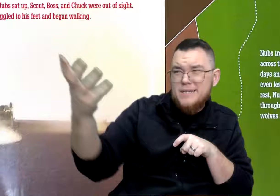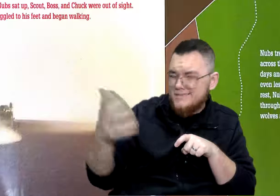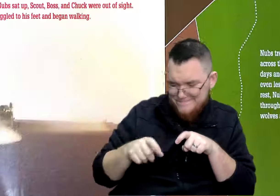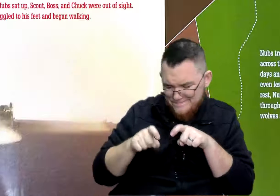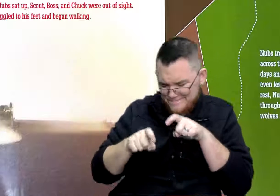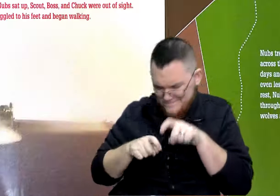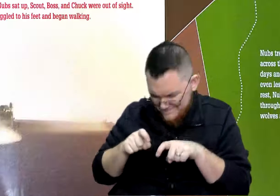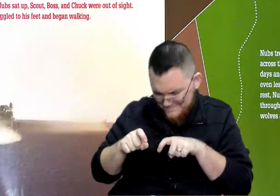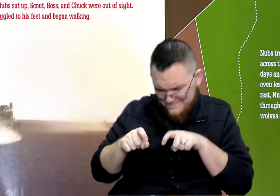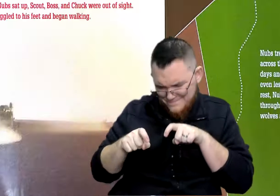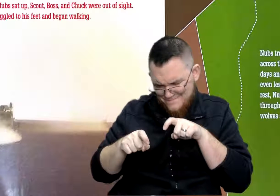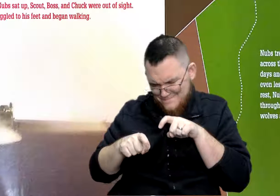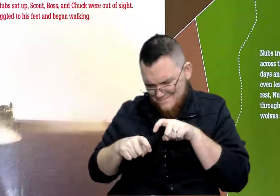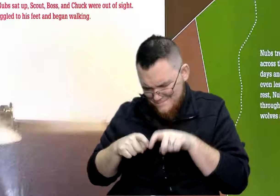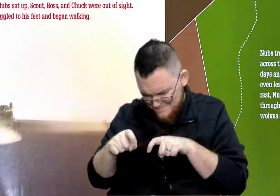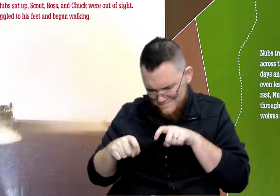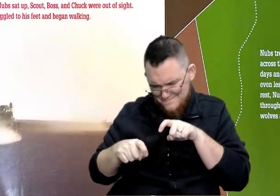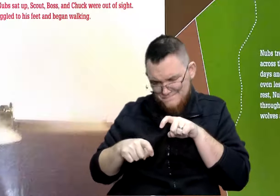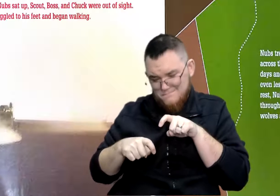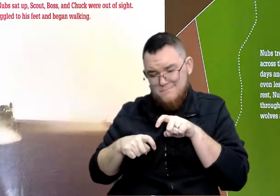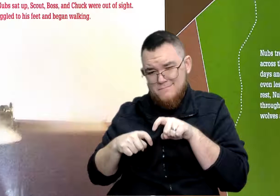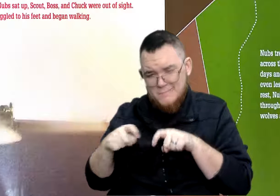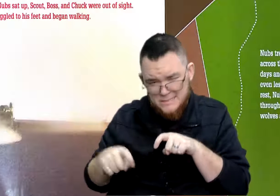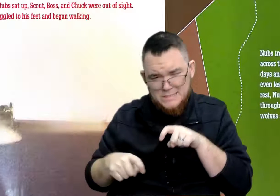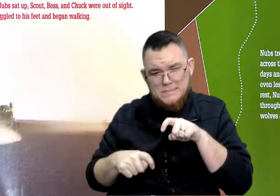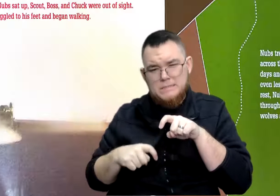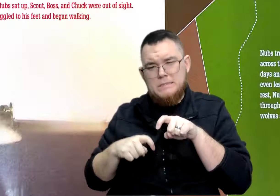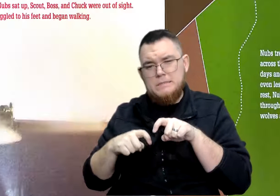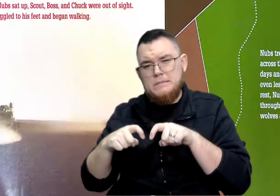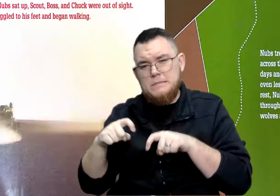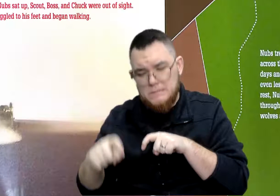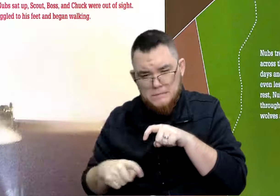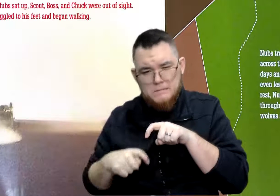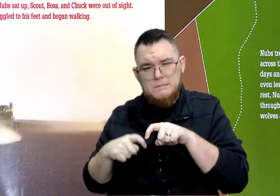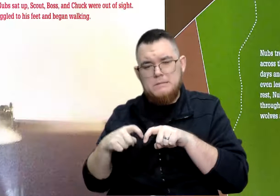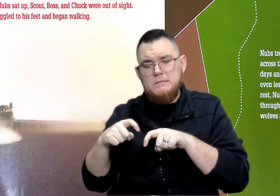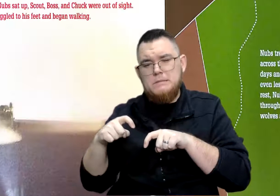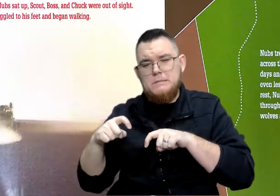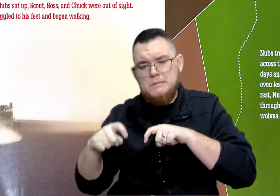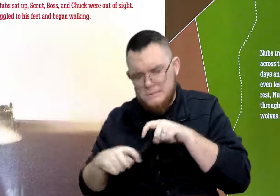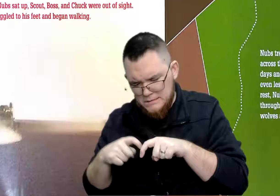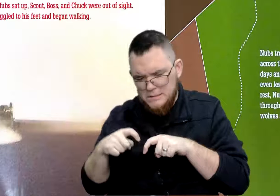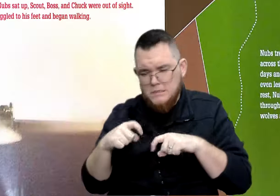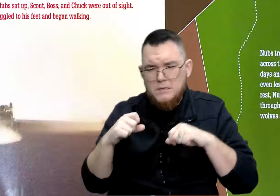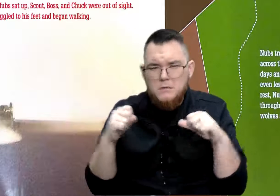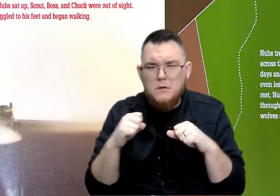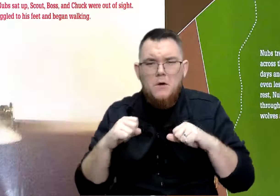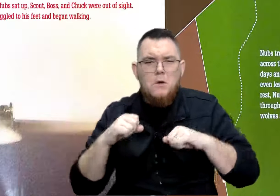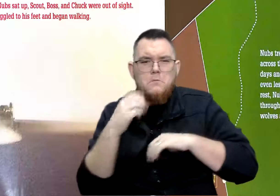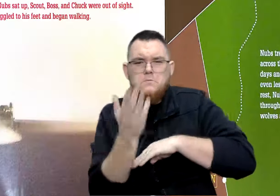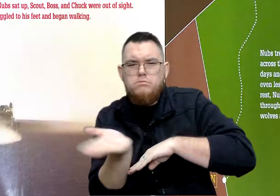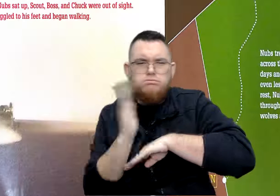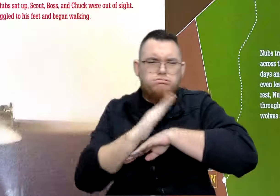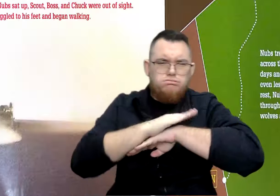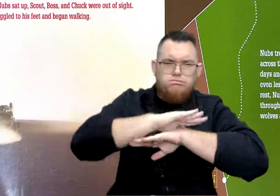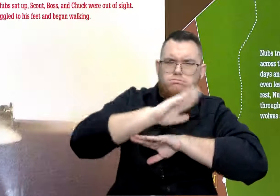Nubs tracked mile after treacherous mile across the desert, shivering through frozen days and nights. There was